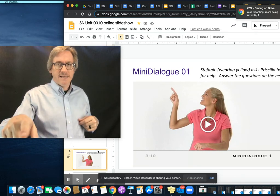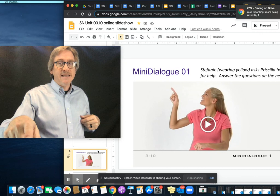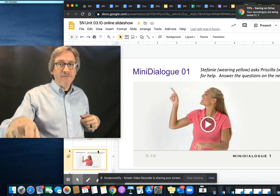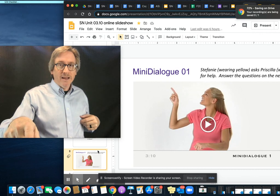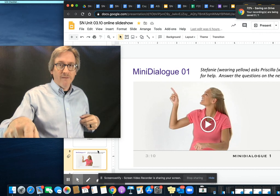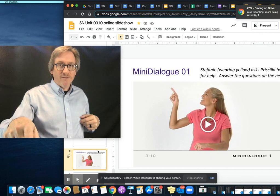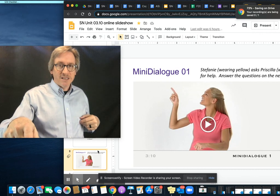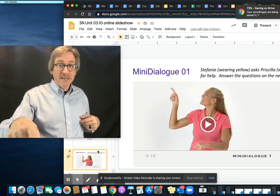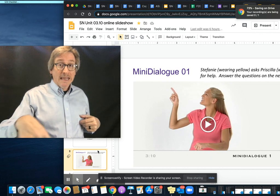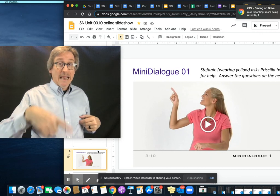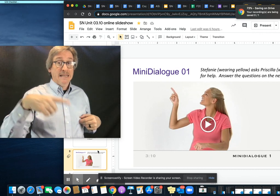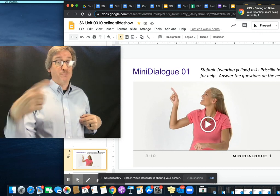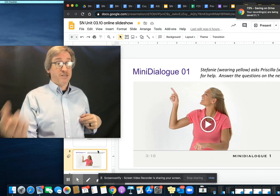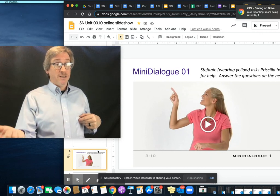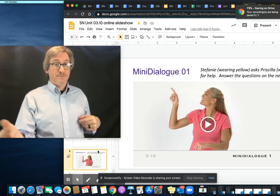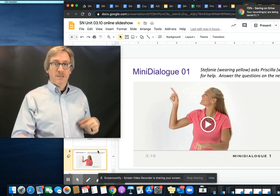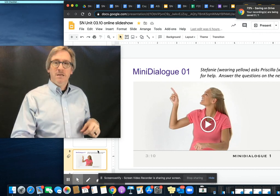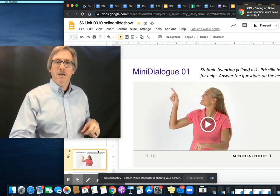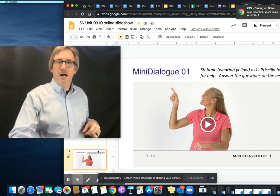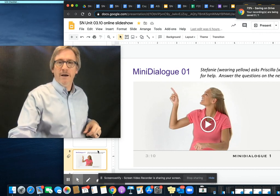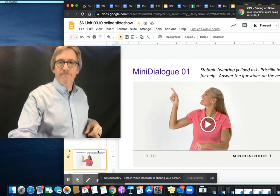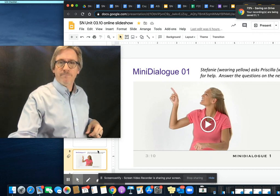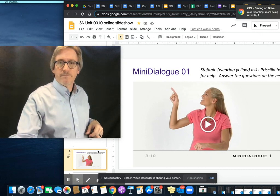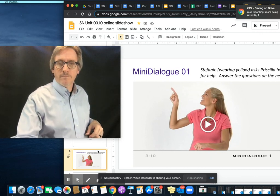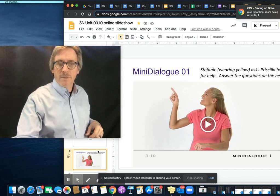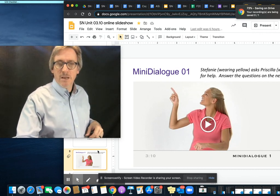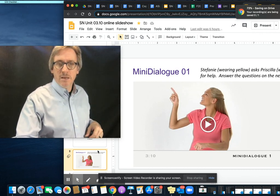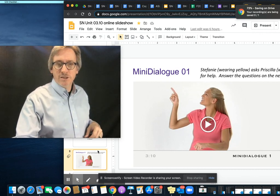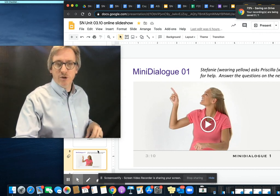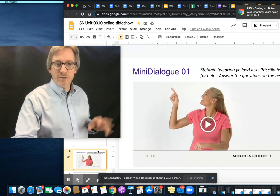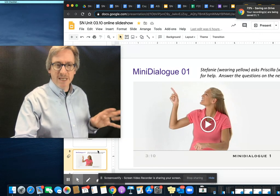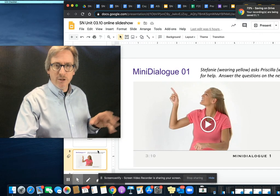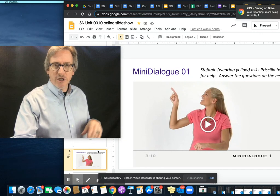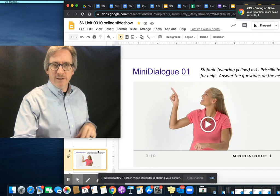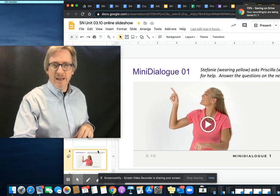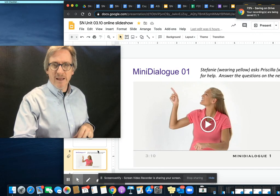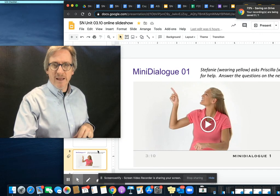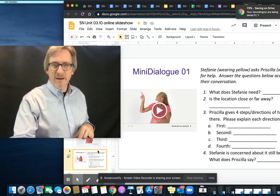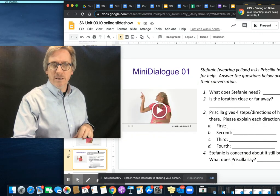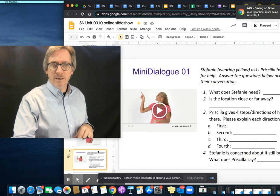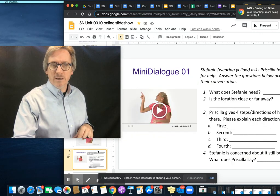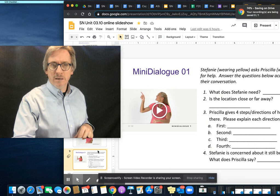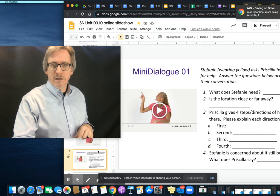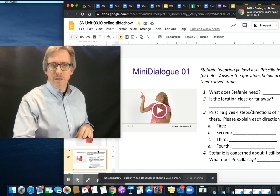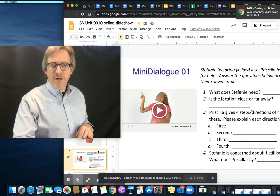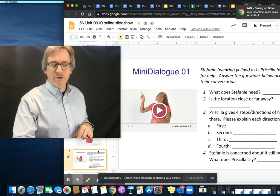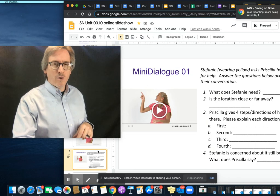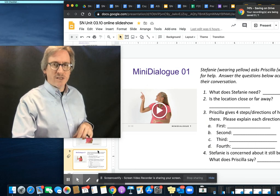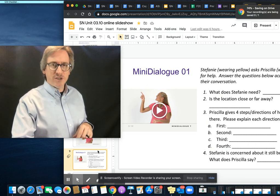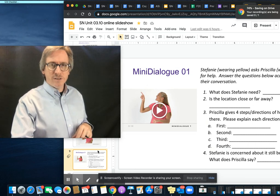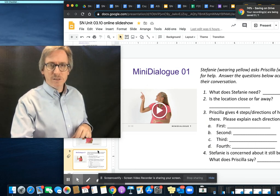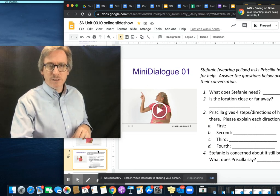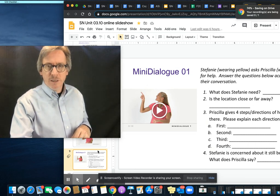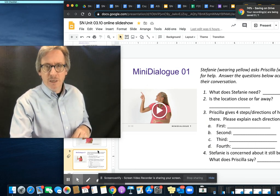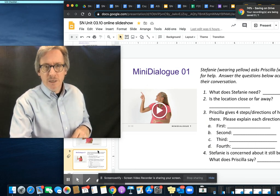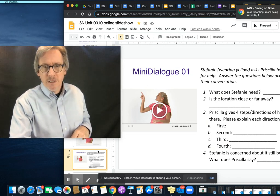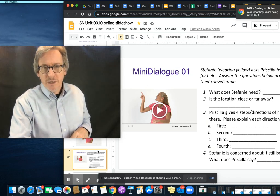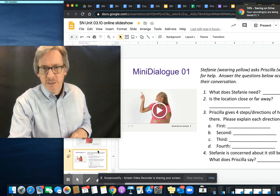that's not Stephanie, obviously. It's Priscilla. So take a look and here are the